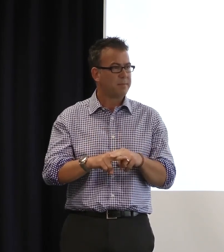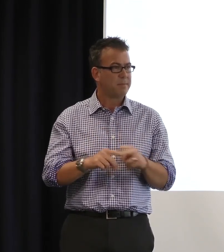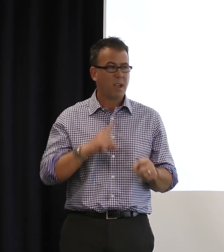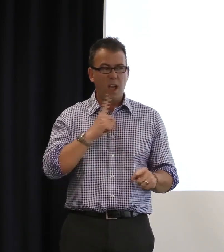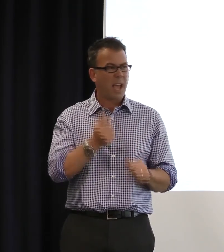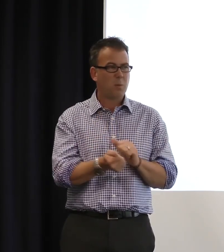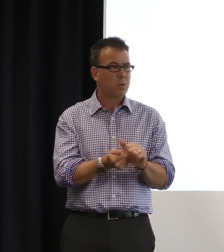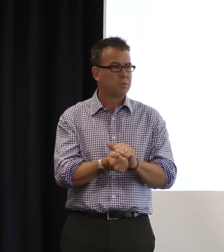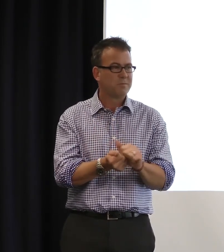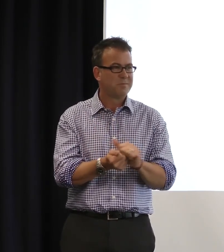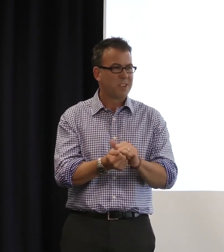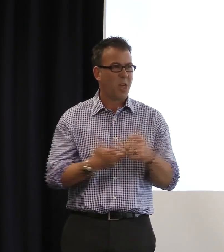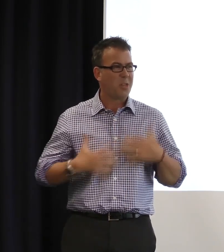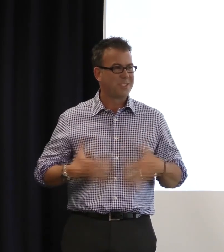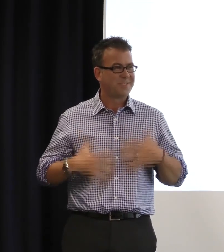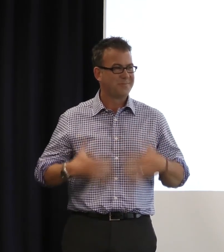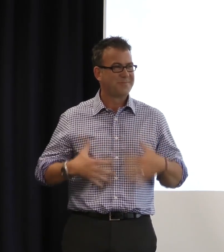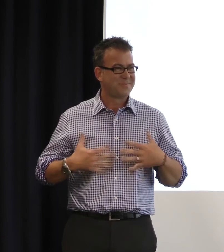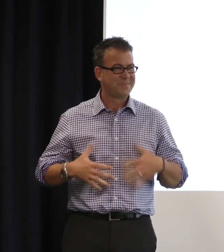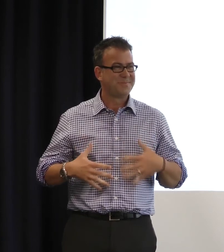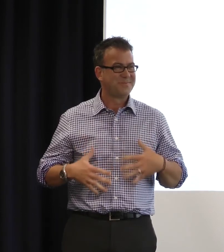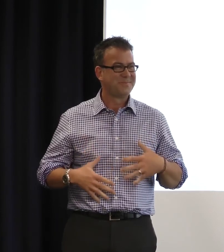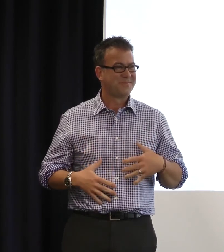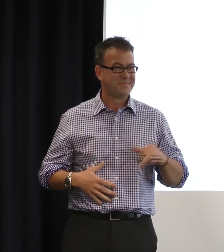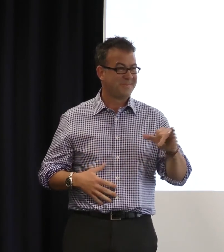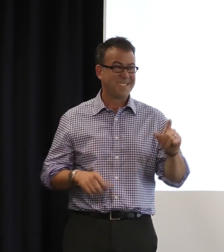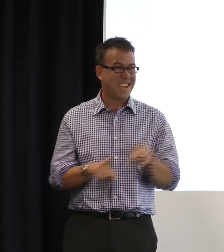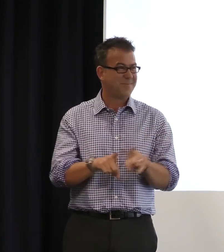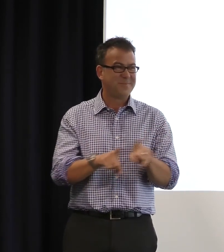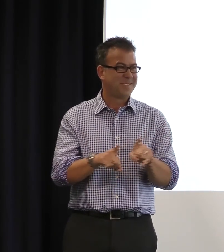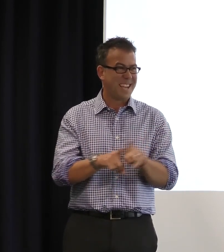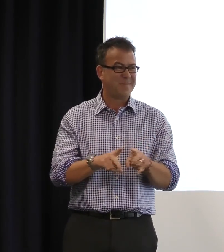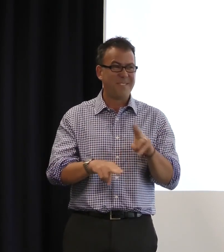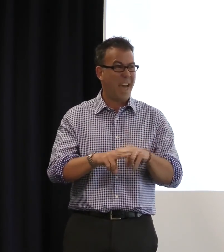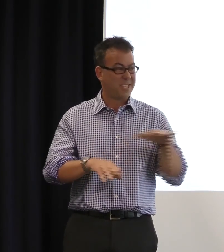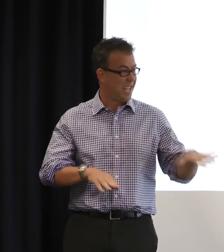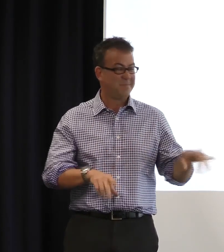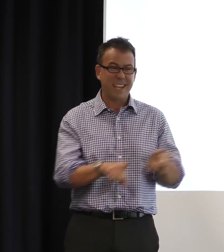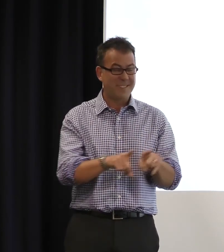that I can't wash. I can't wash clothes. I'm just the same.